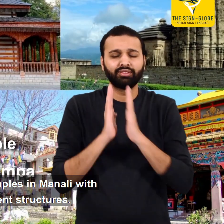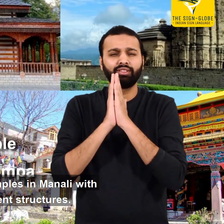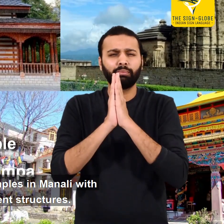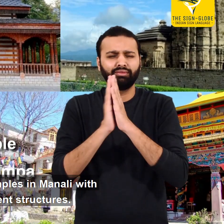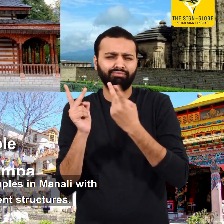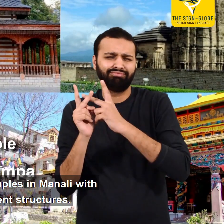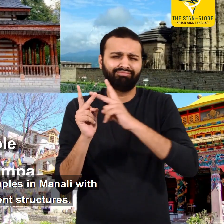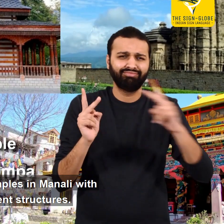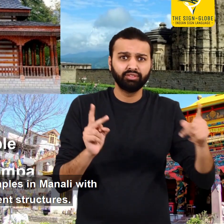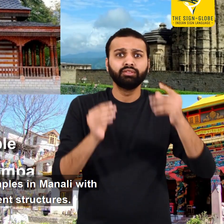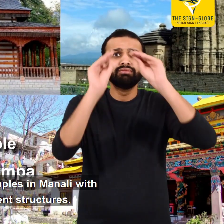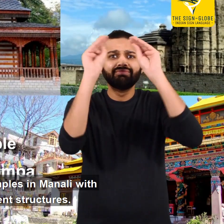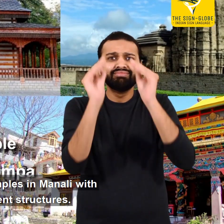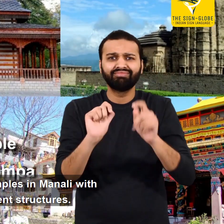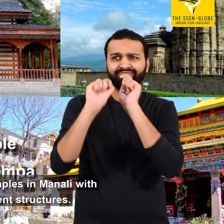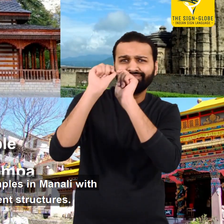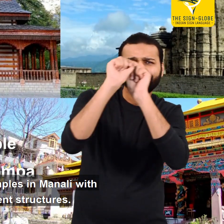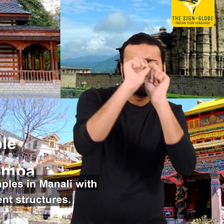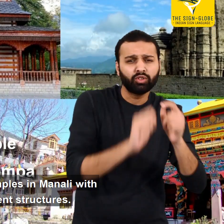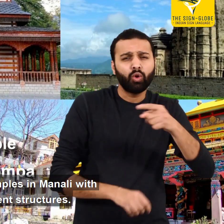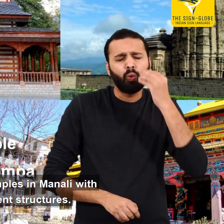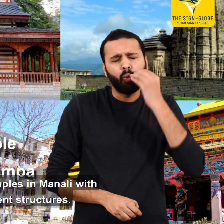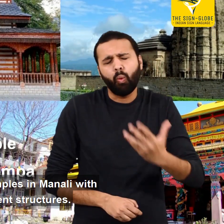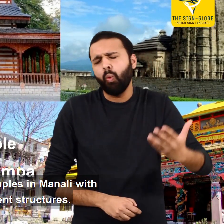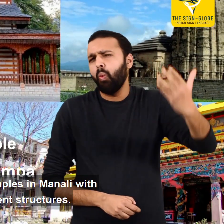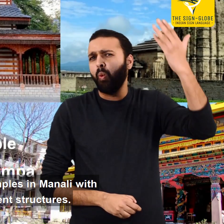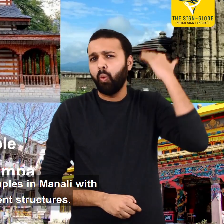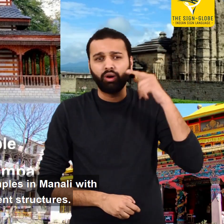There are many temples in Manali, with beautiful ancient structures.